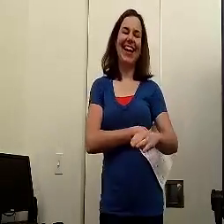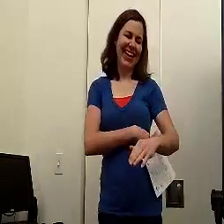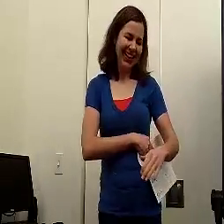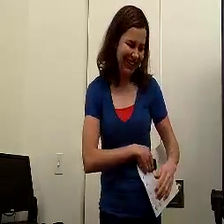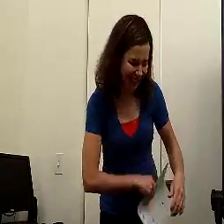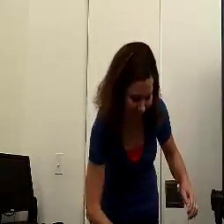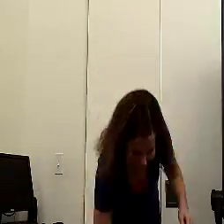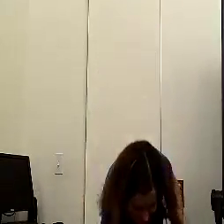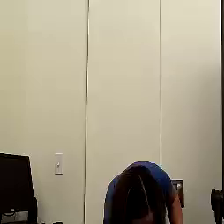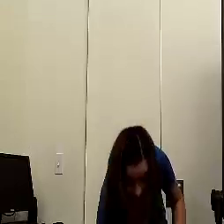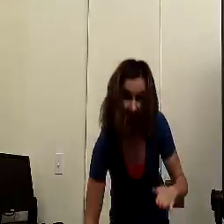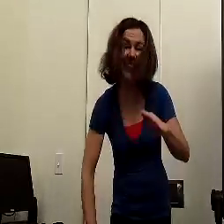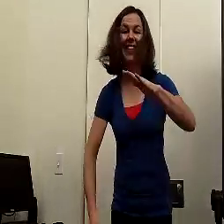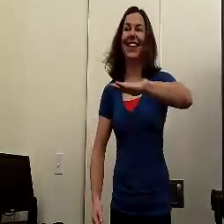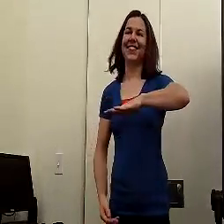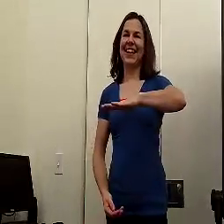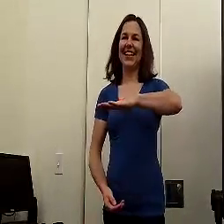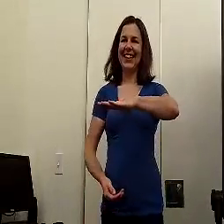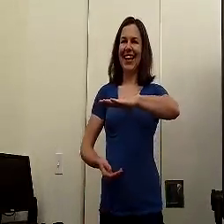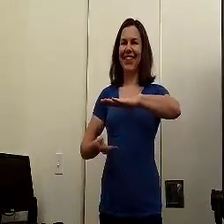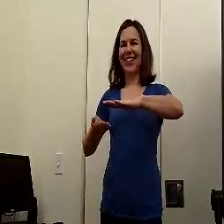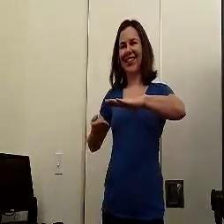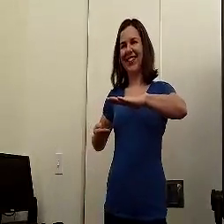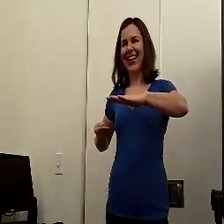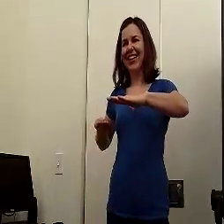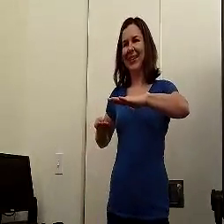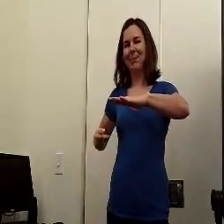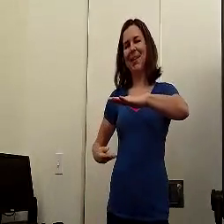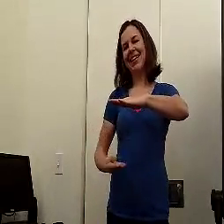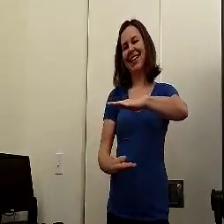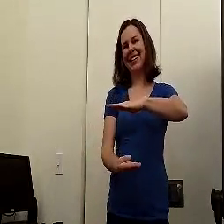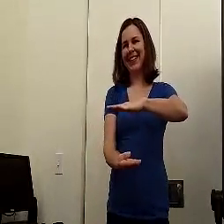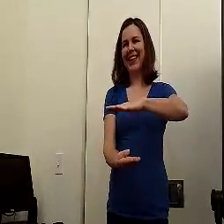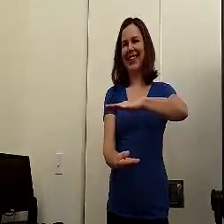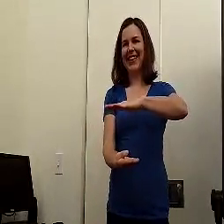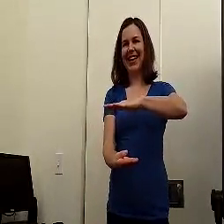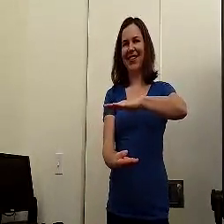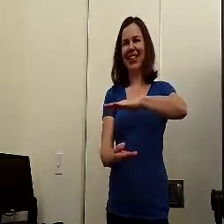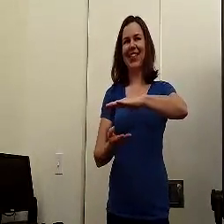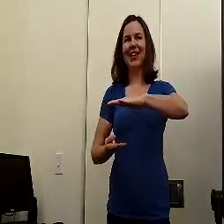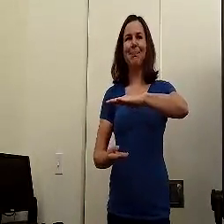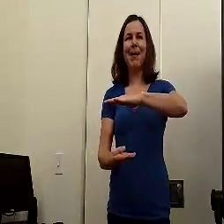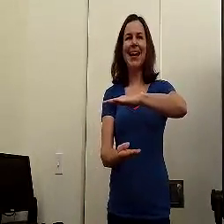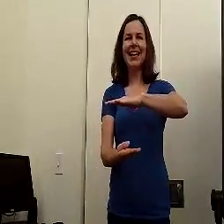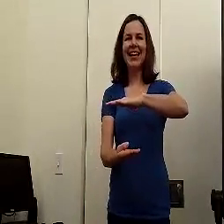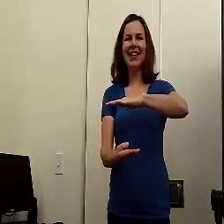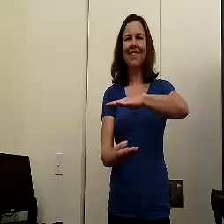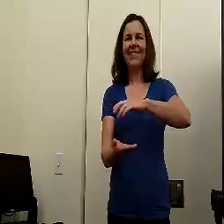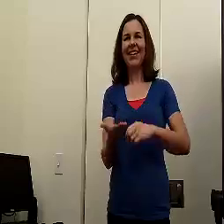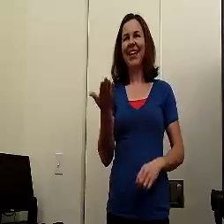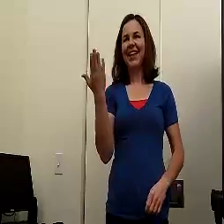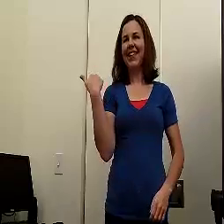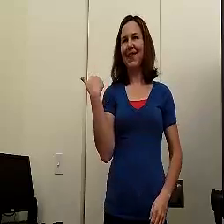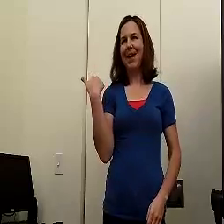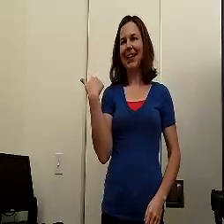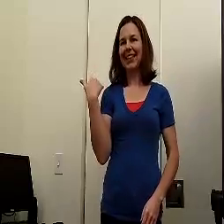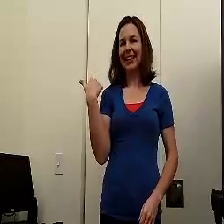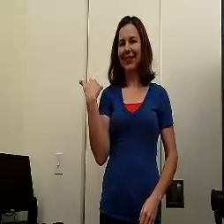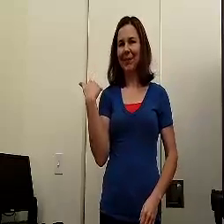Okay, so your left hand is the oven, your right hand is a B that goes into the oven, so that's bake, and then the past tense for